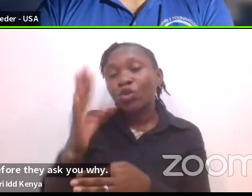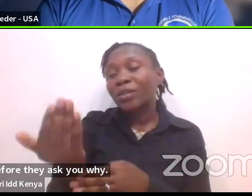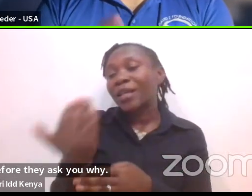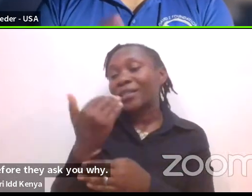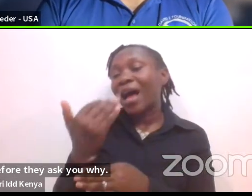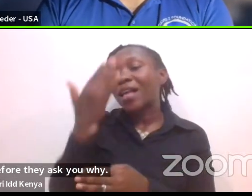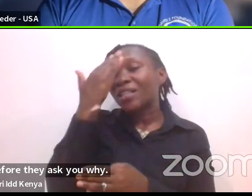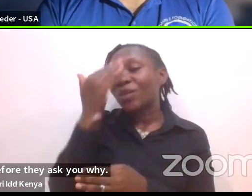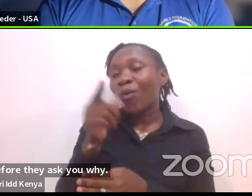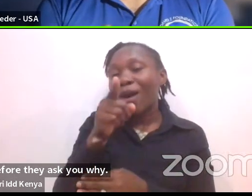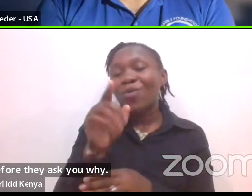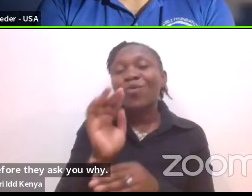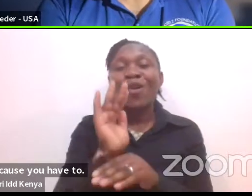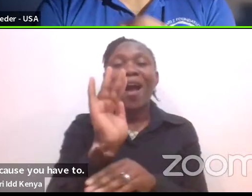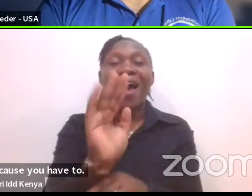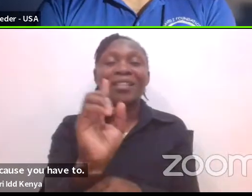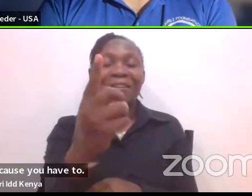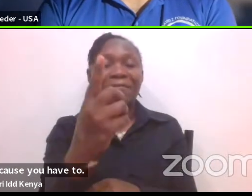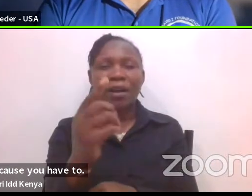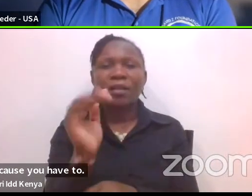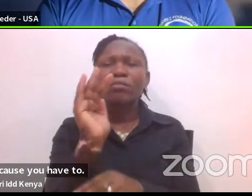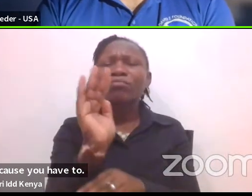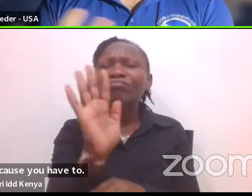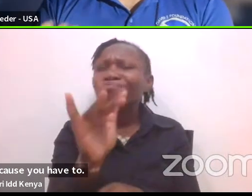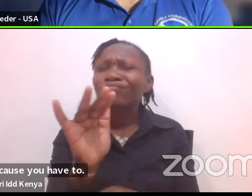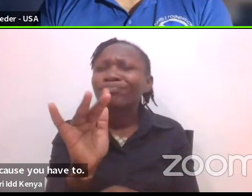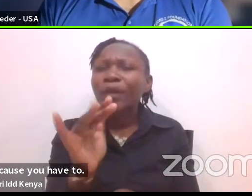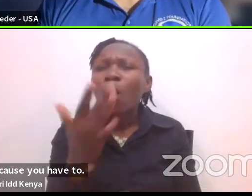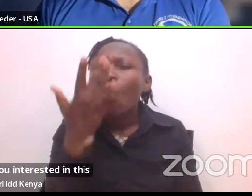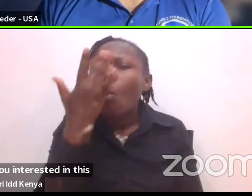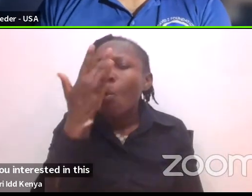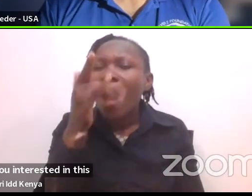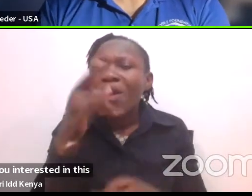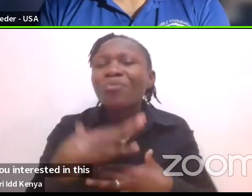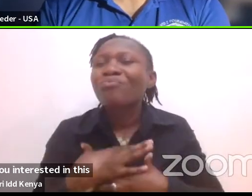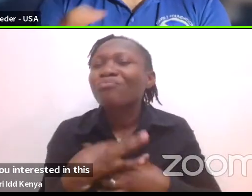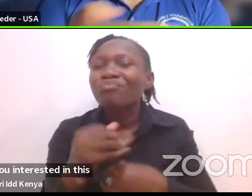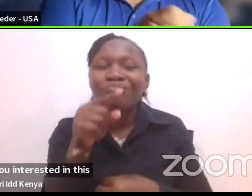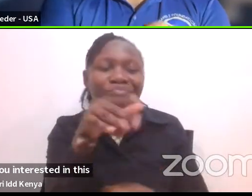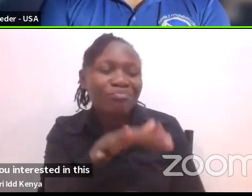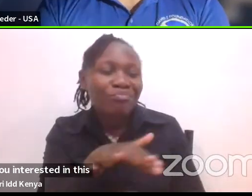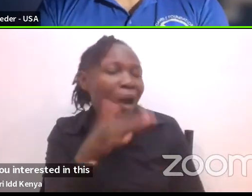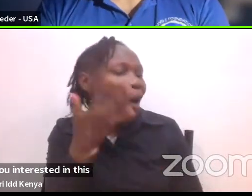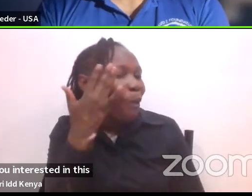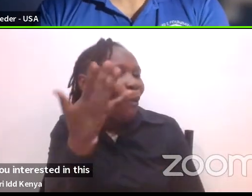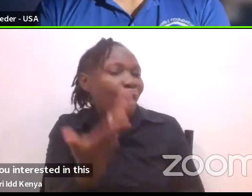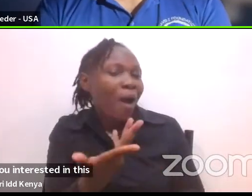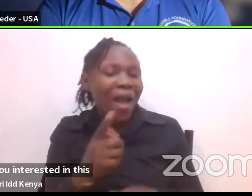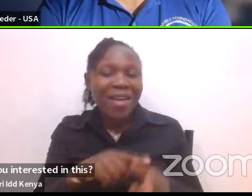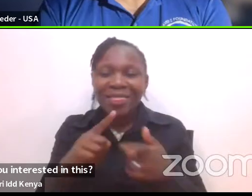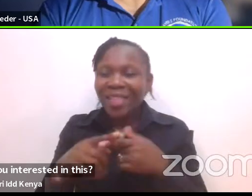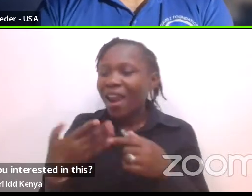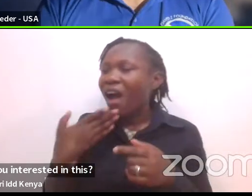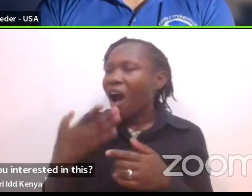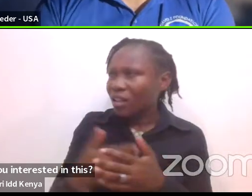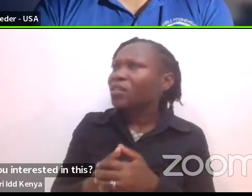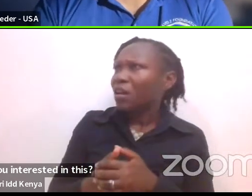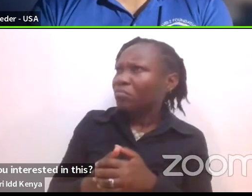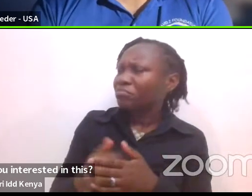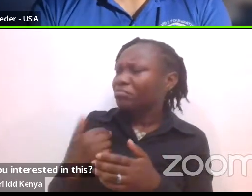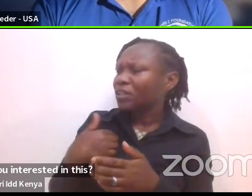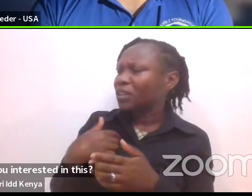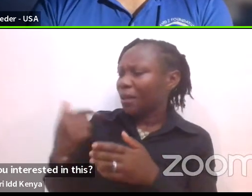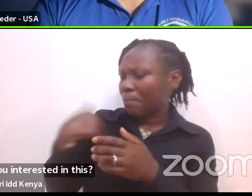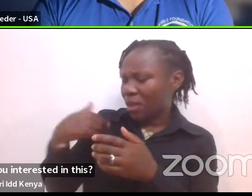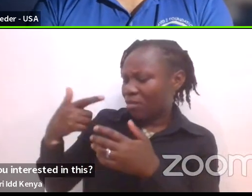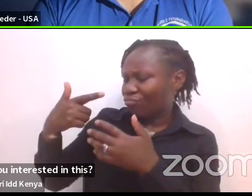to. Instead, you say, hey, why are you interested in this? Well, here's why. Oh, guess what? Well, here's a connection to what you need to learn.